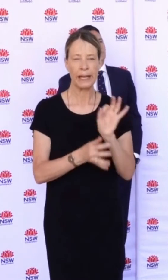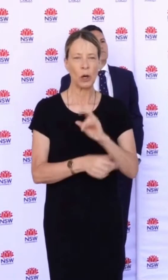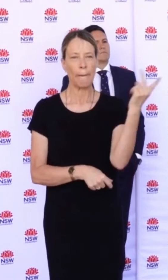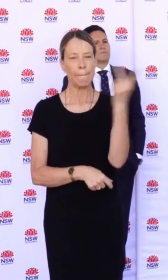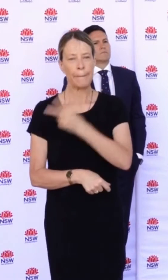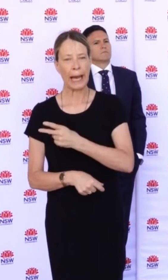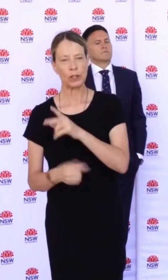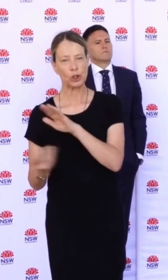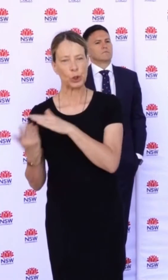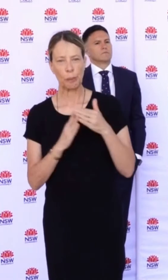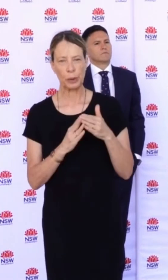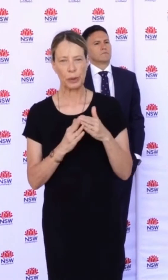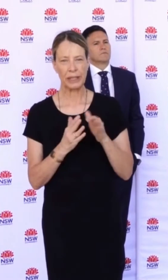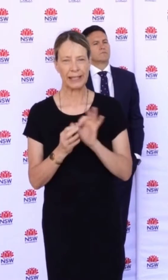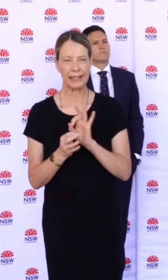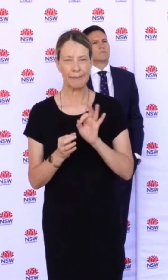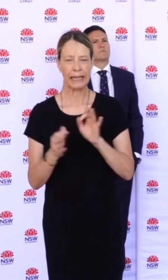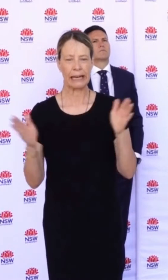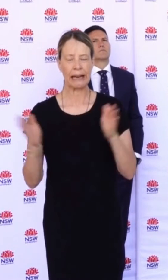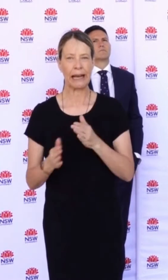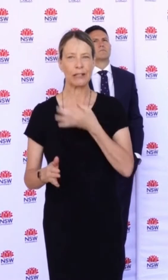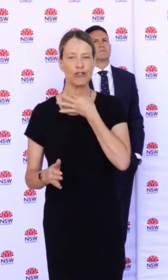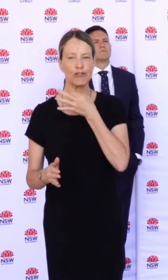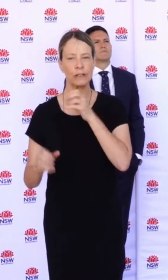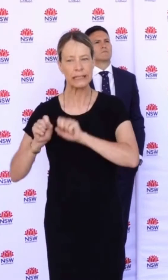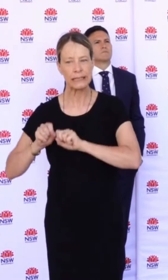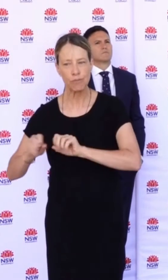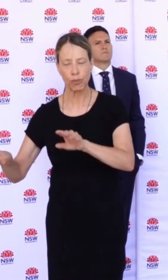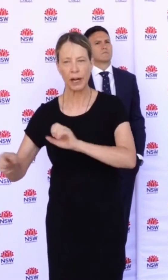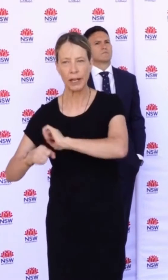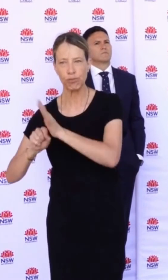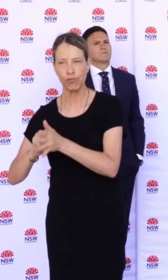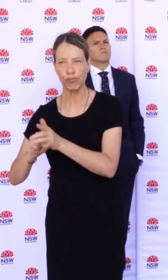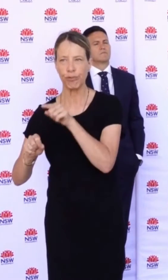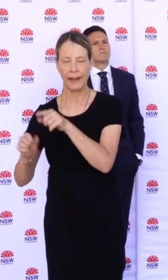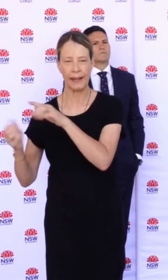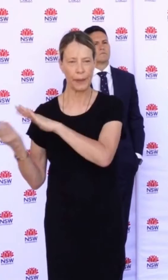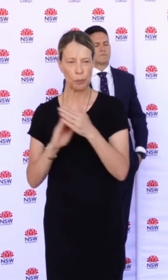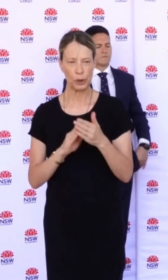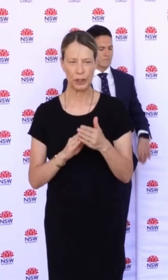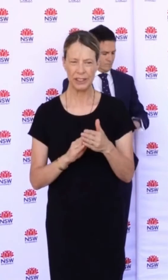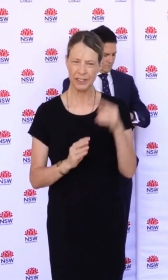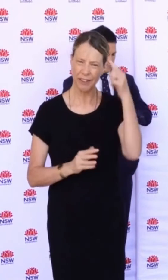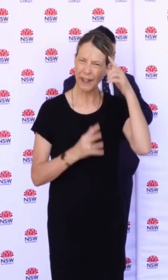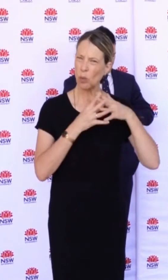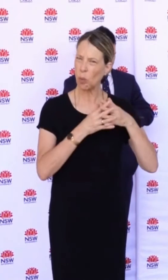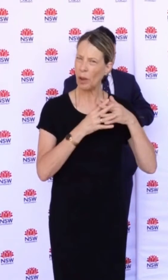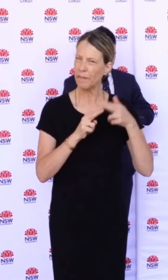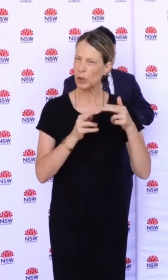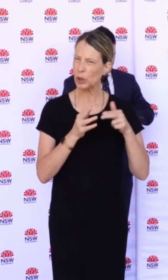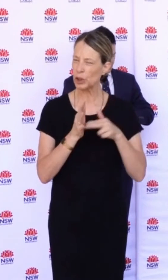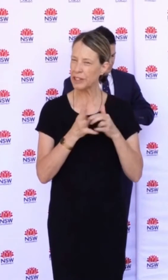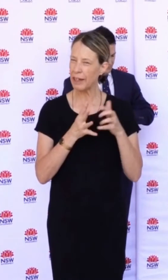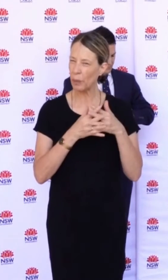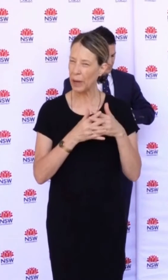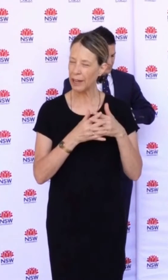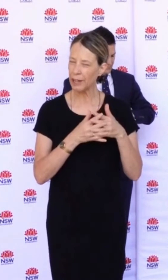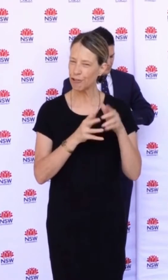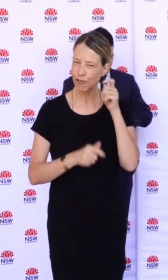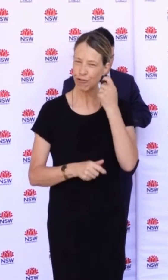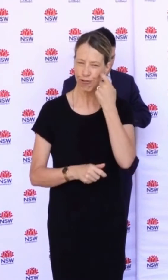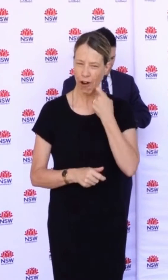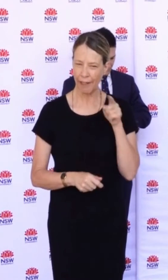be done at all, something that New South Wales would consider either in the city or anywhere else? Certainly